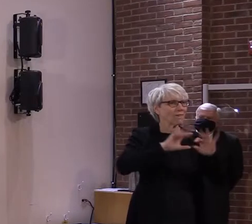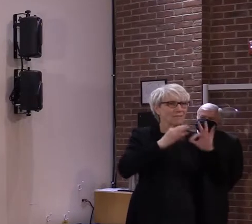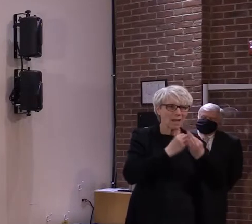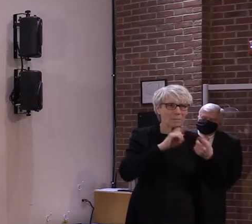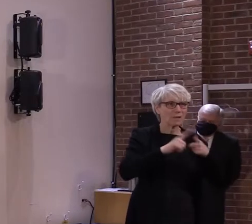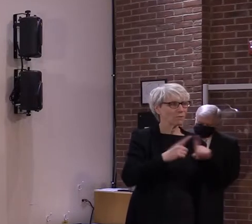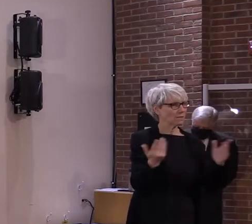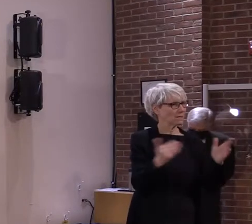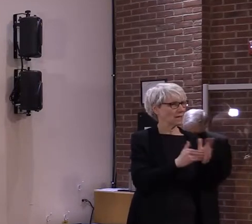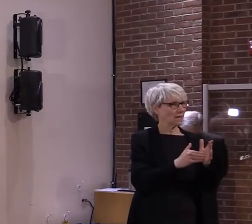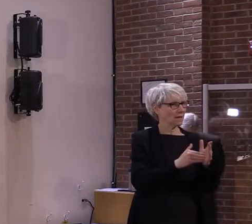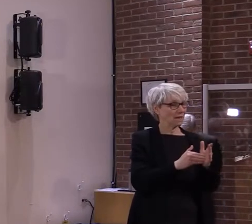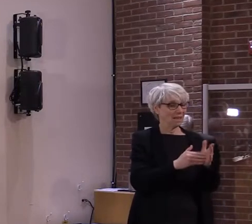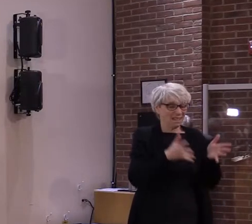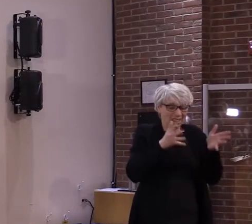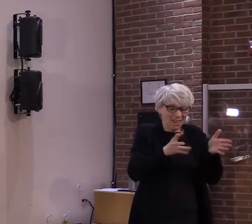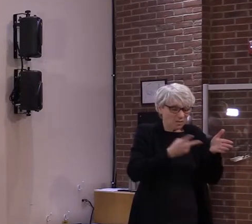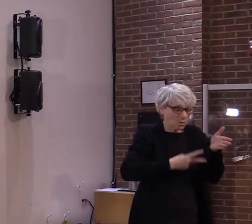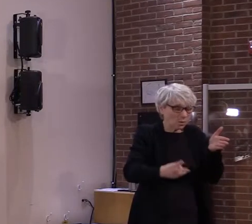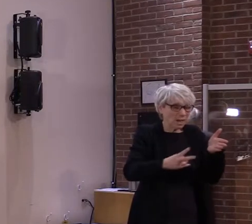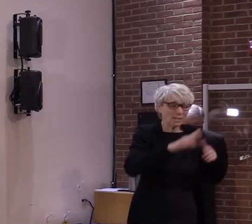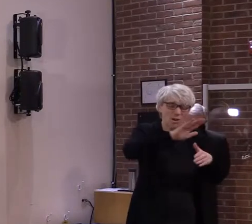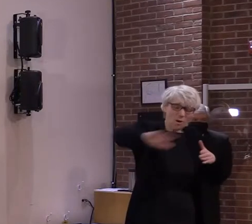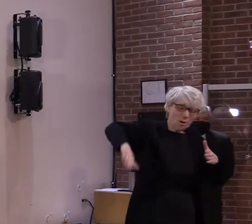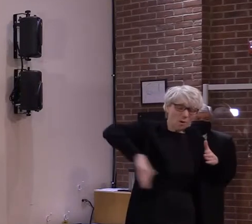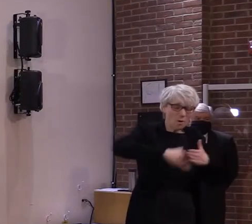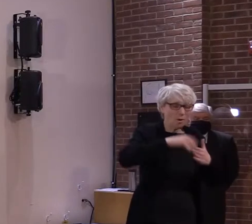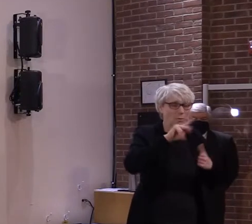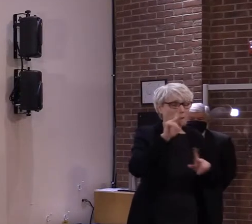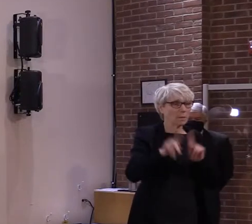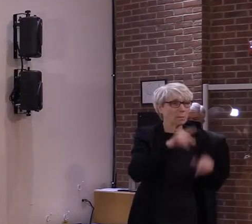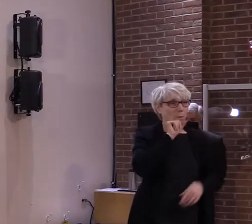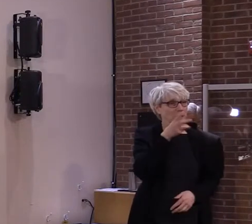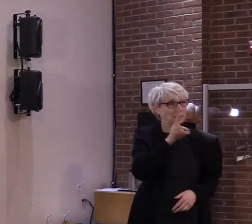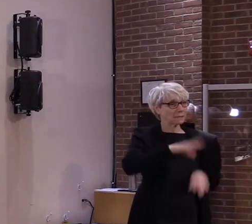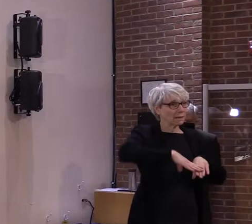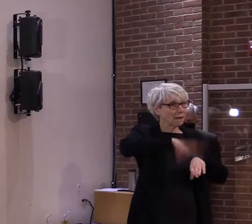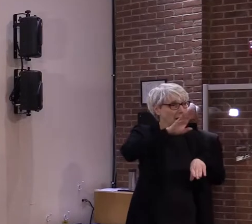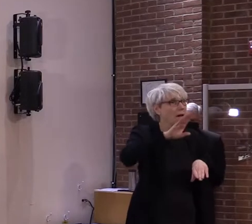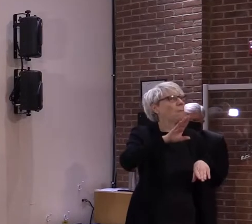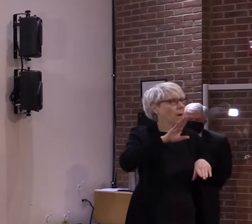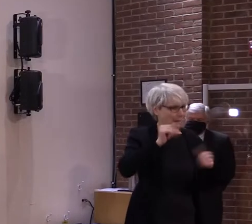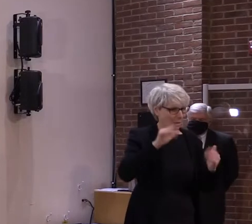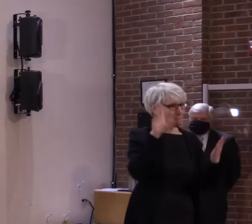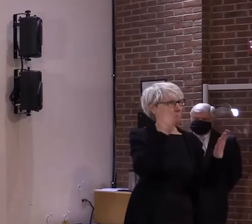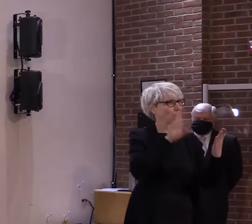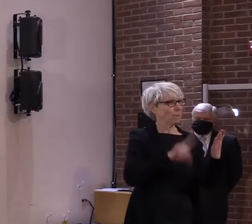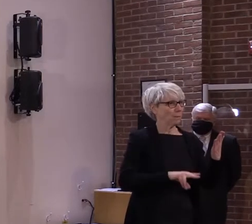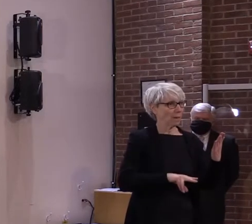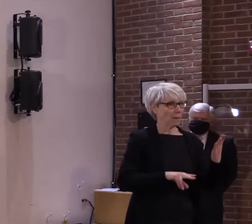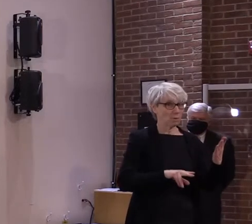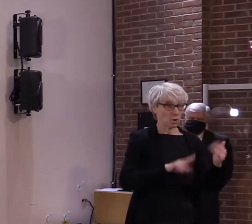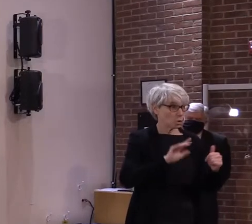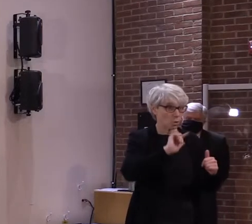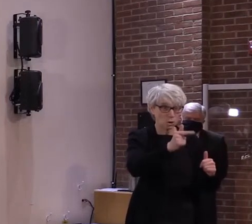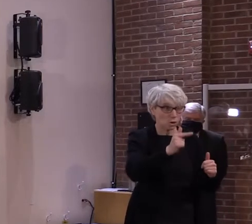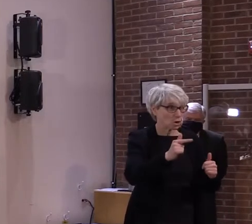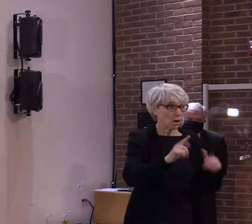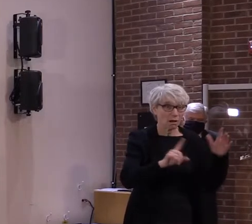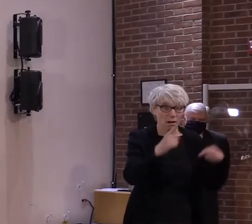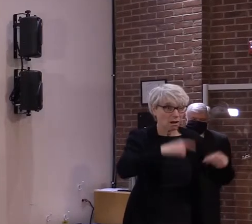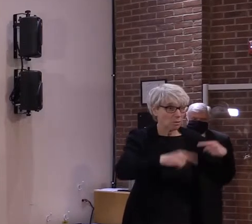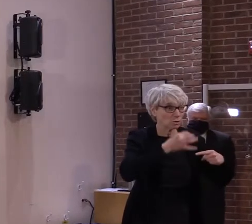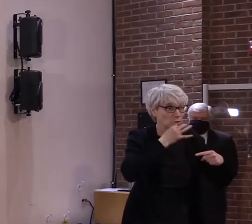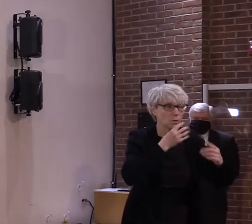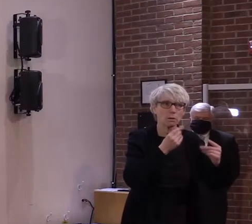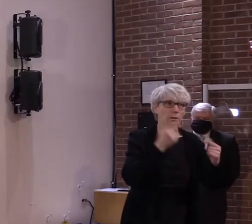age 16 and older will be eligible to make their vaccine appointments. So make yours as soon as you can. Let